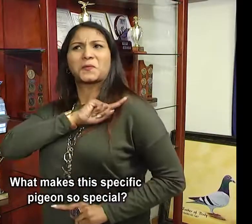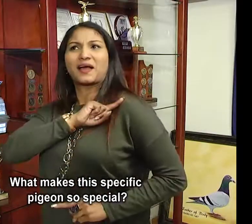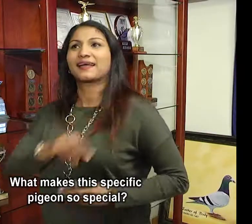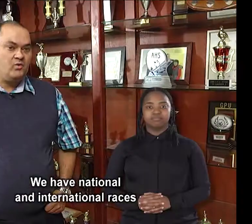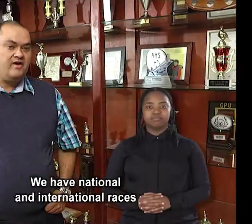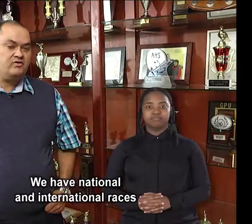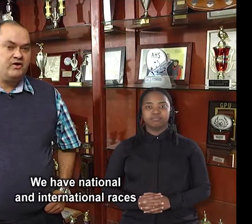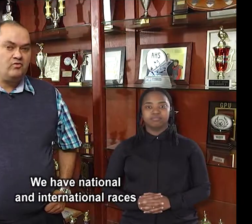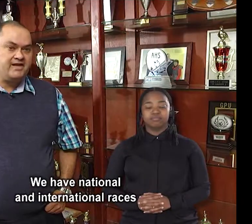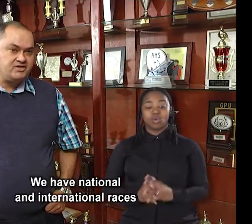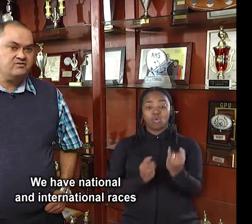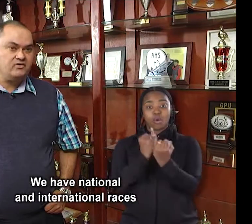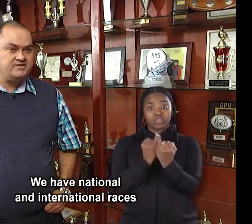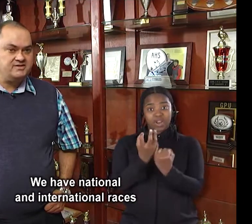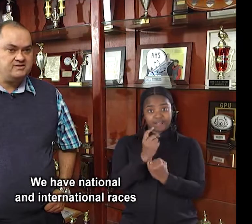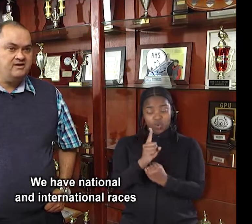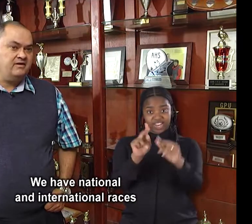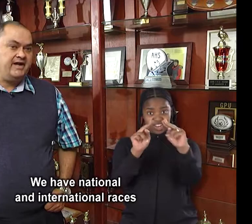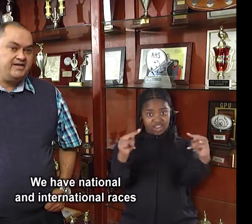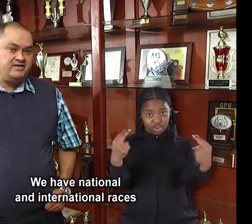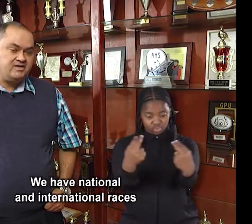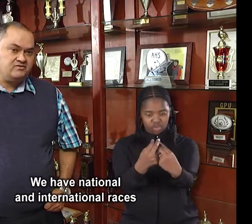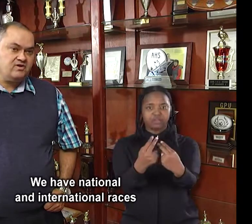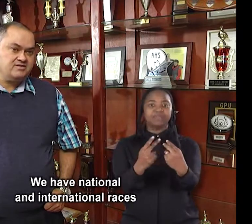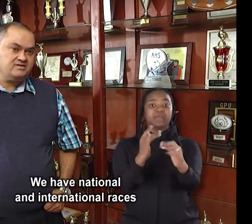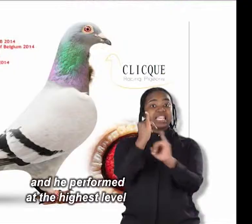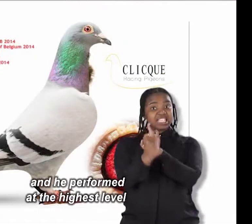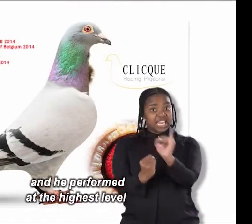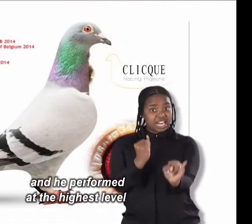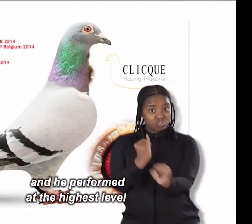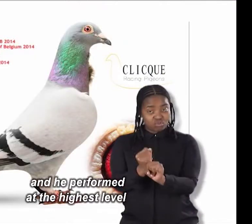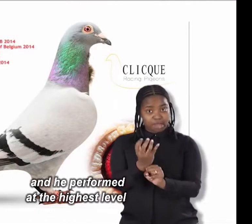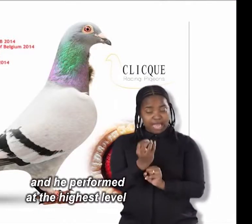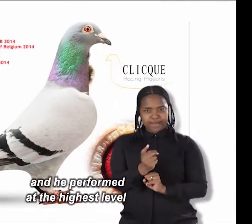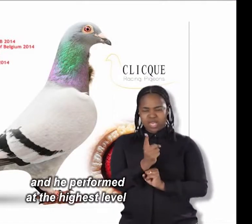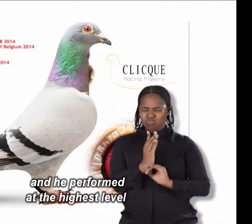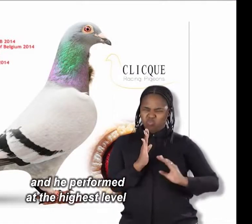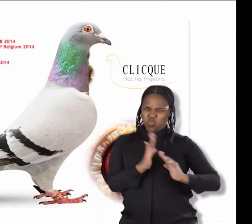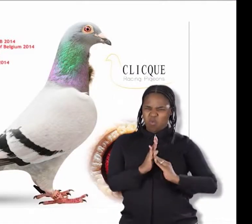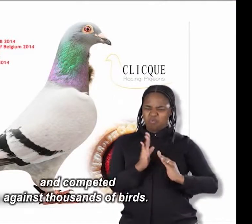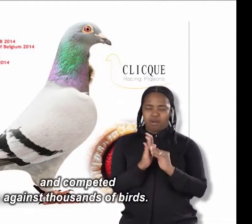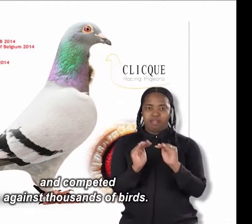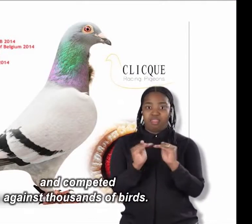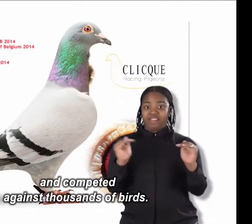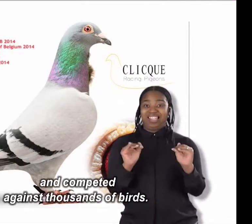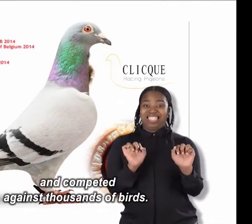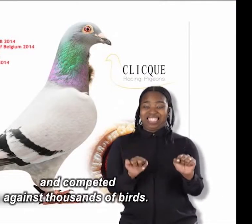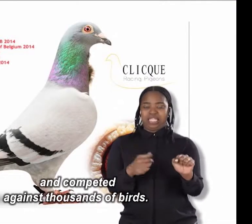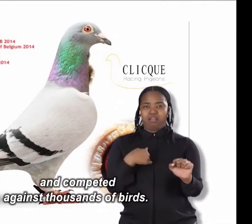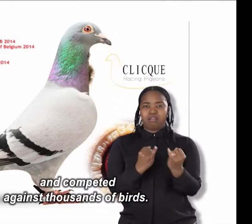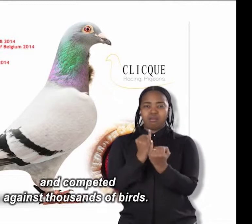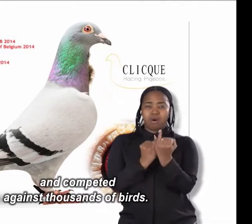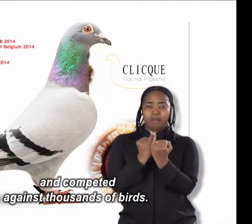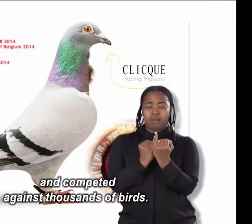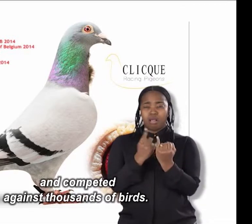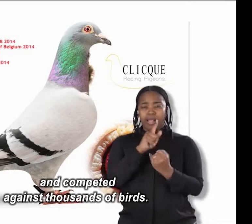pigeon so special? We have what we call national races and international races, and he performed at the highest level and competing against thousands